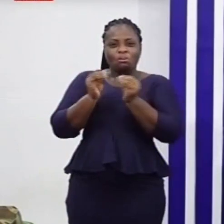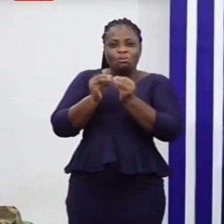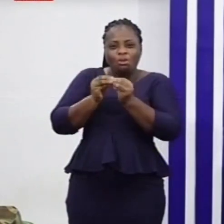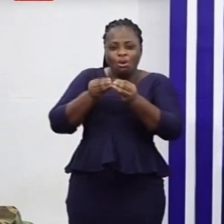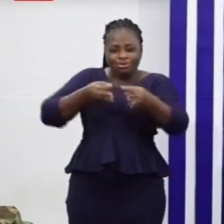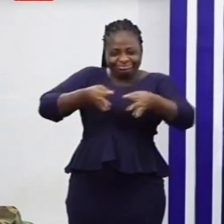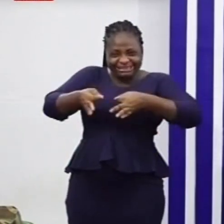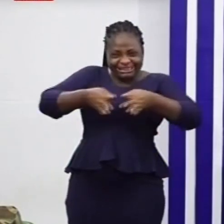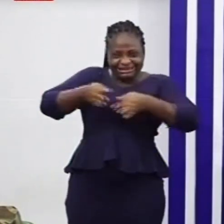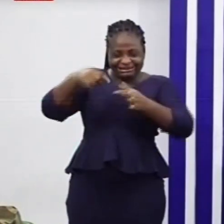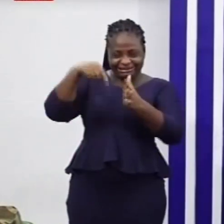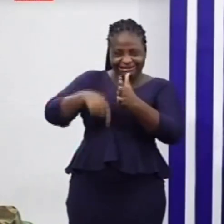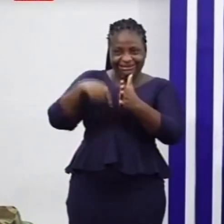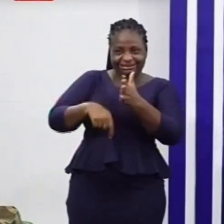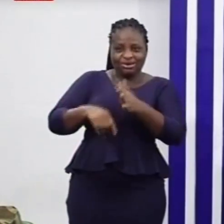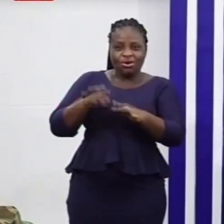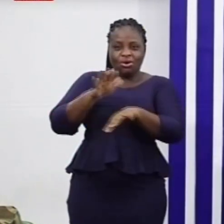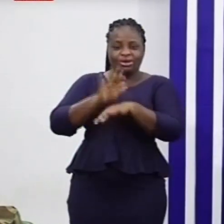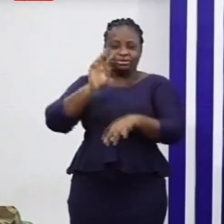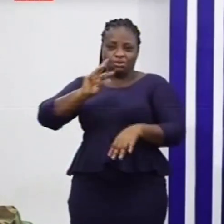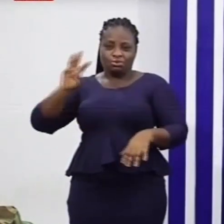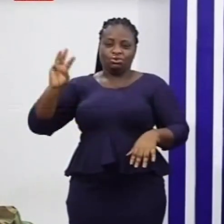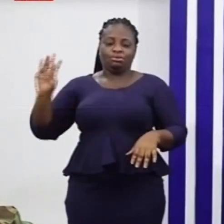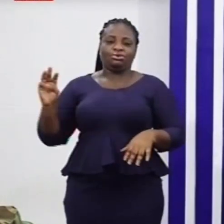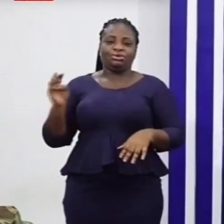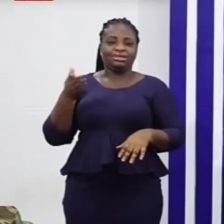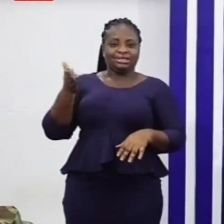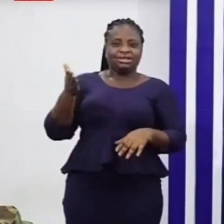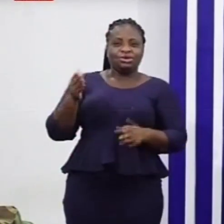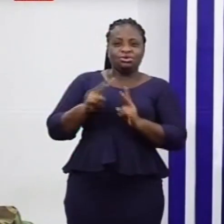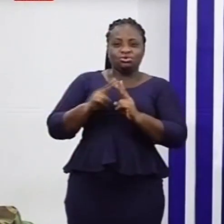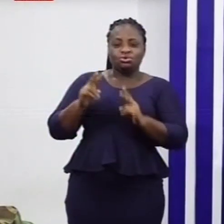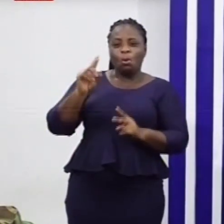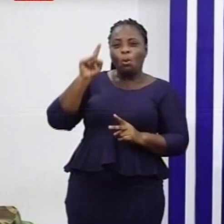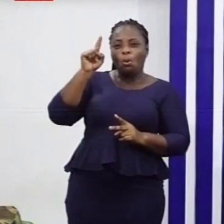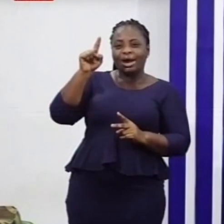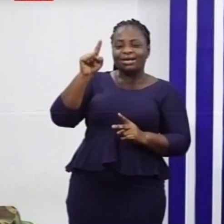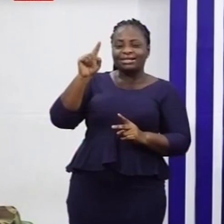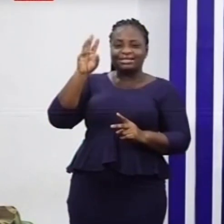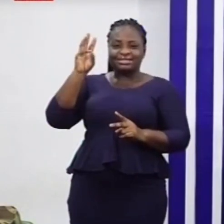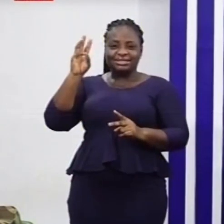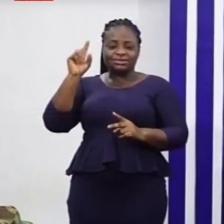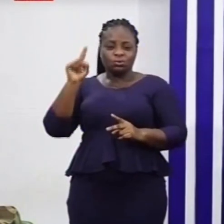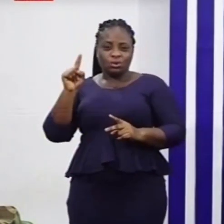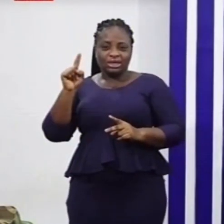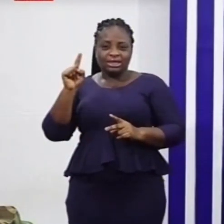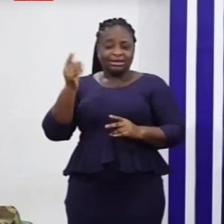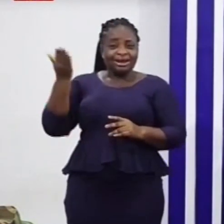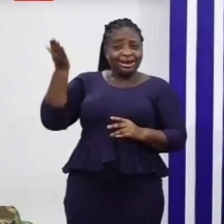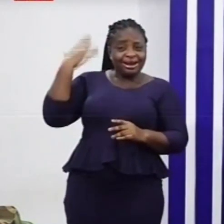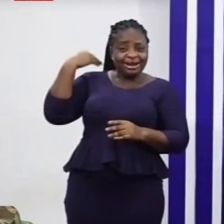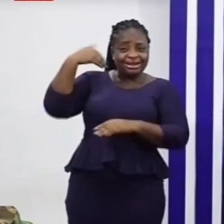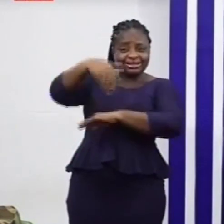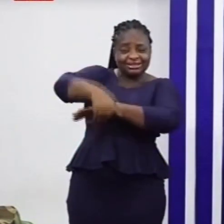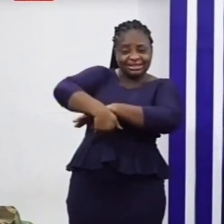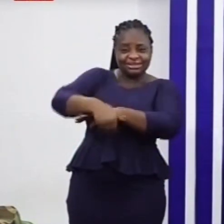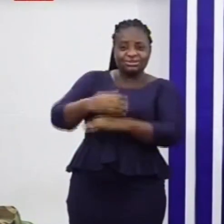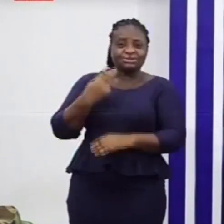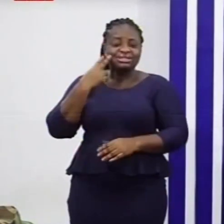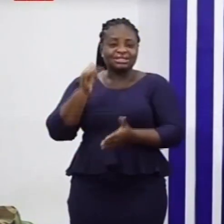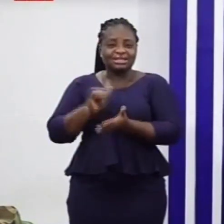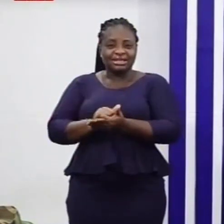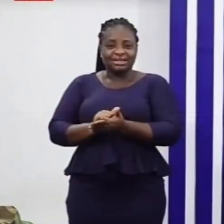further details in terms of the information we put out there. So the 161 updated us at last night. You'll find that there's